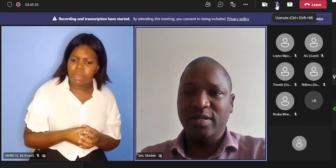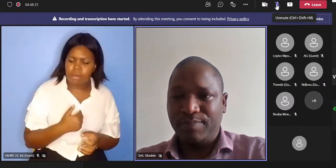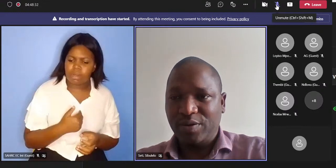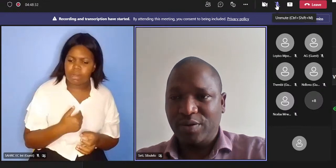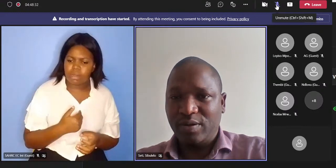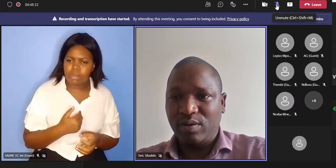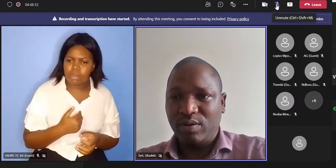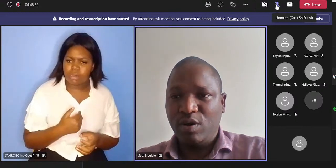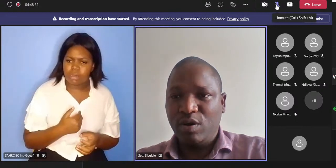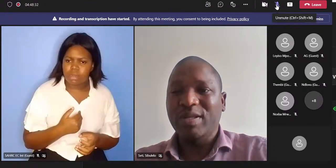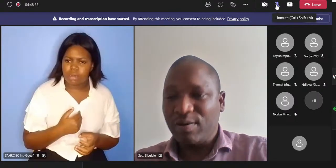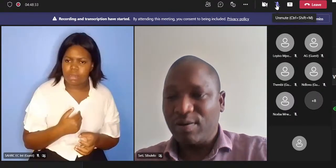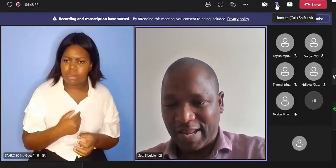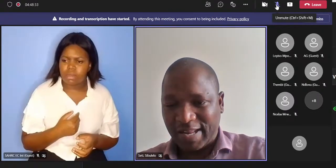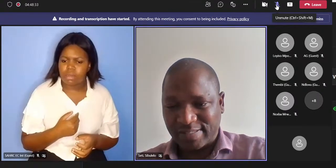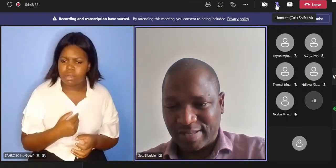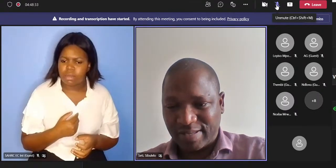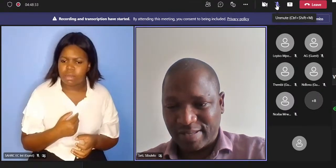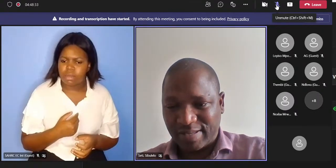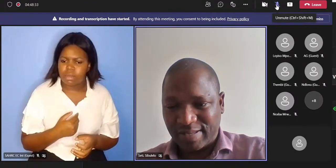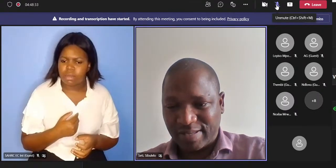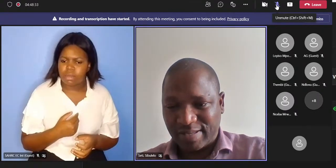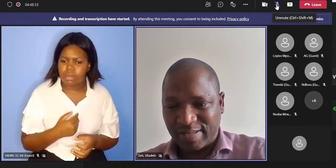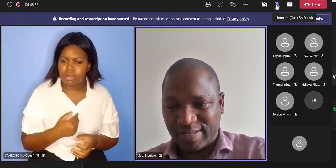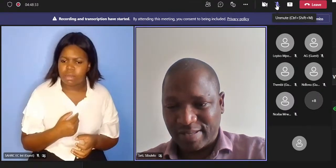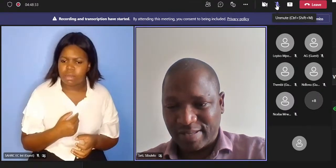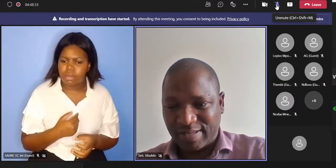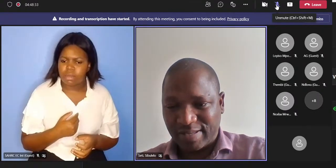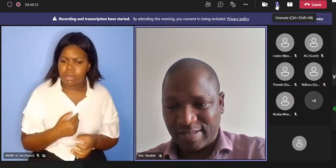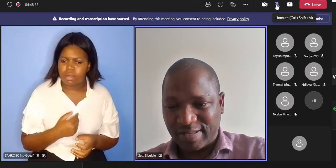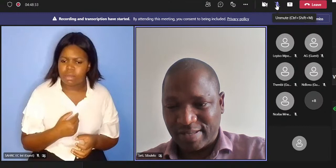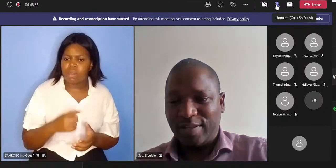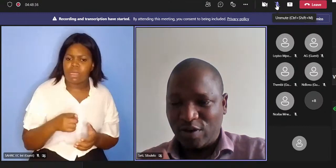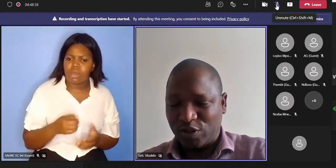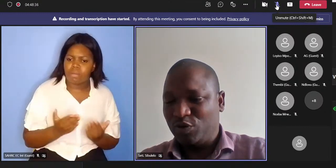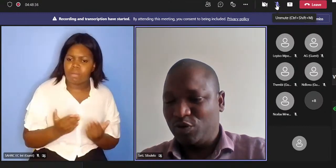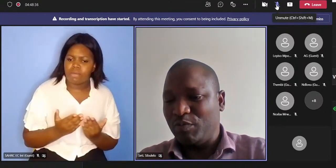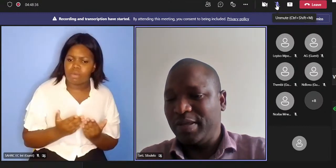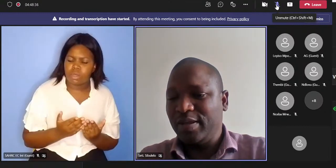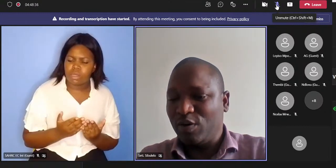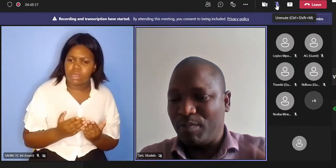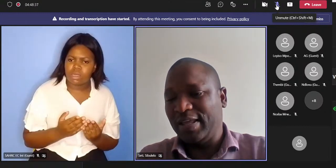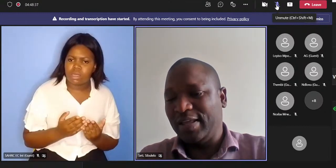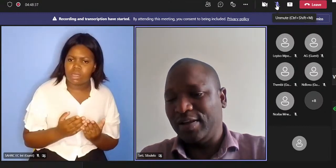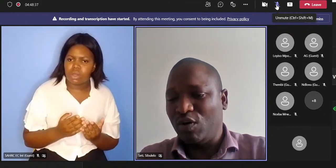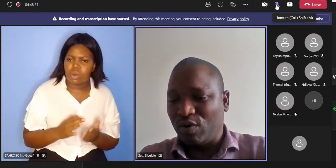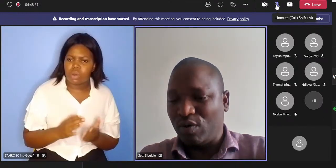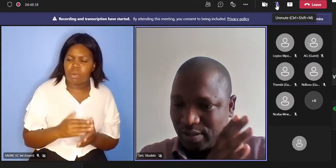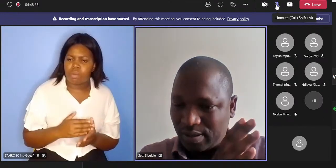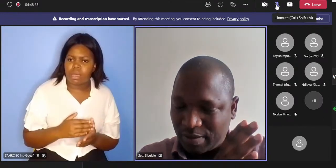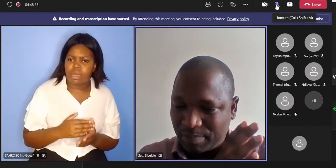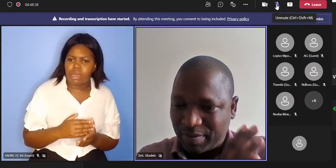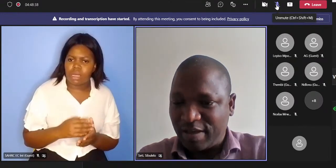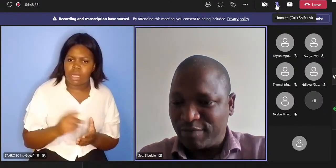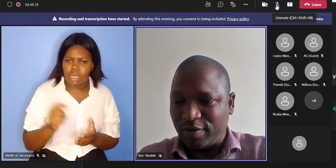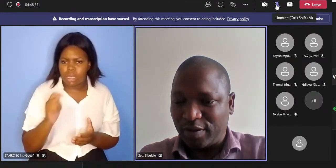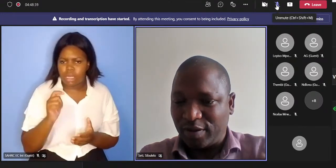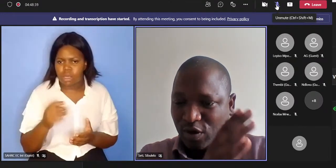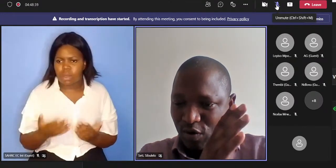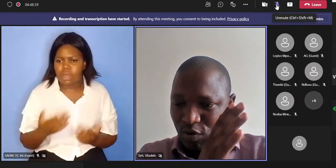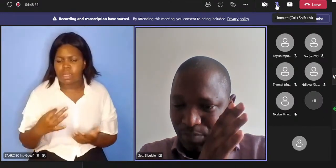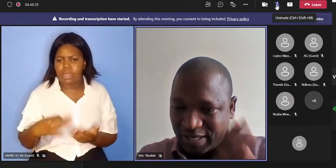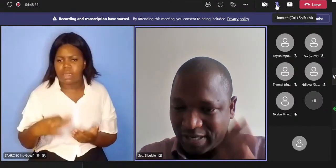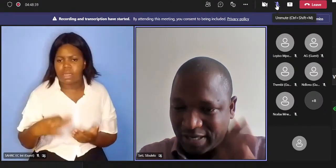should, without the learners implying that he or she will be complying or